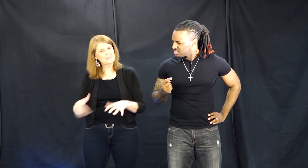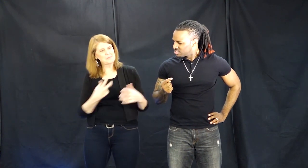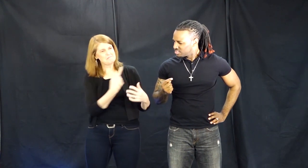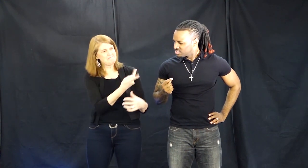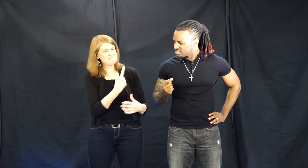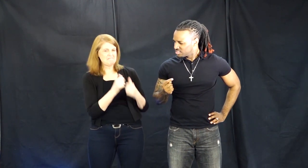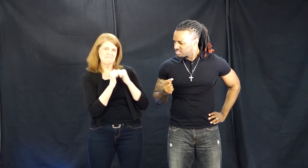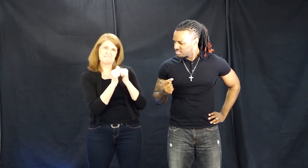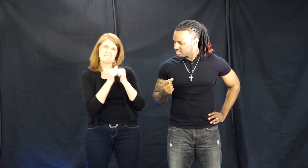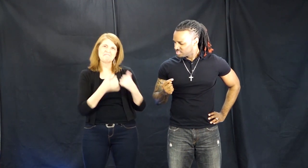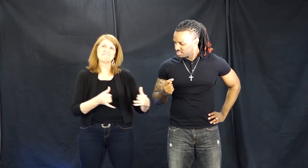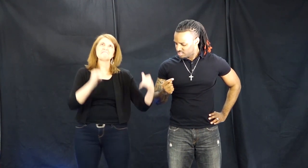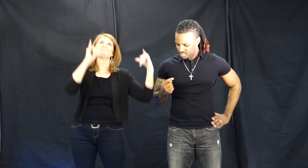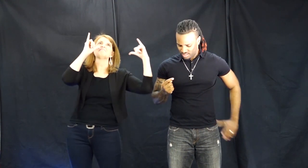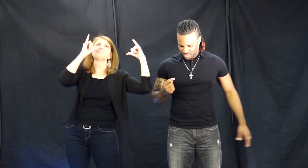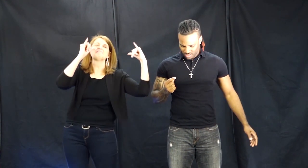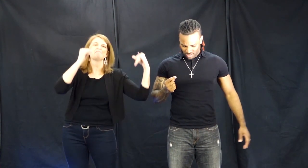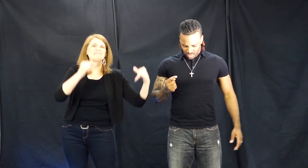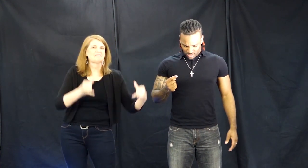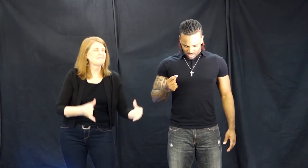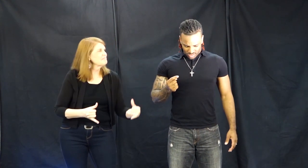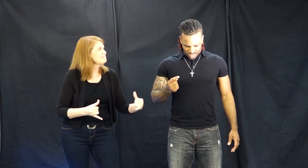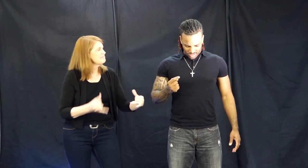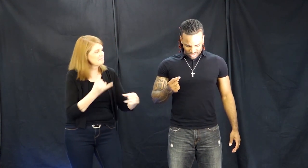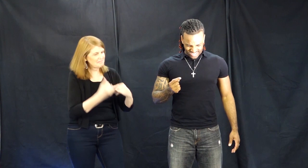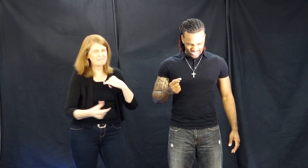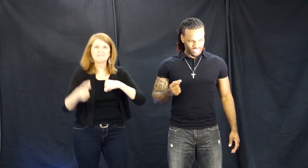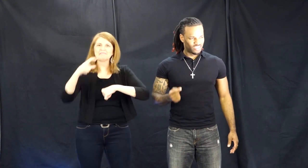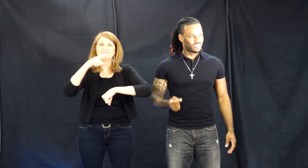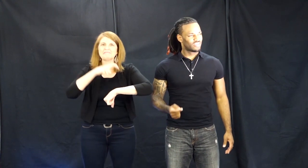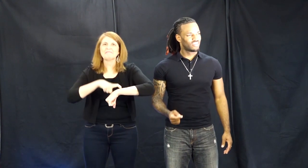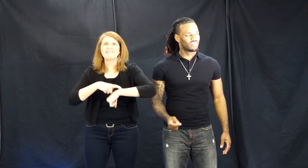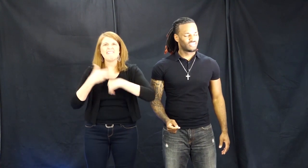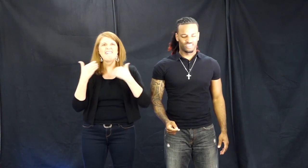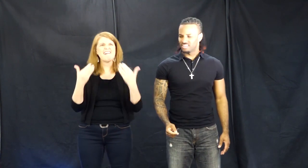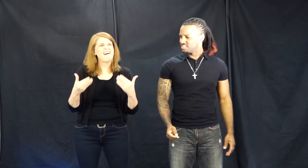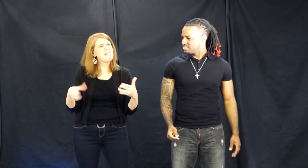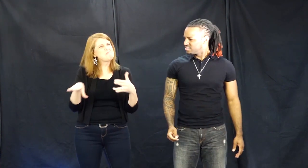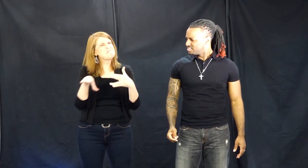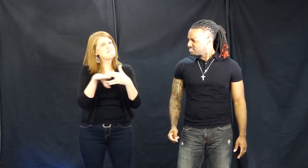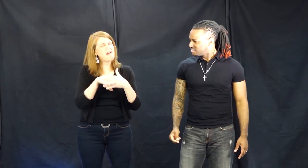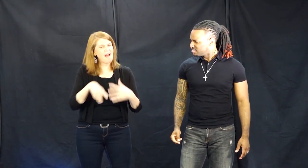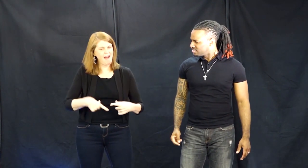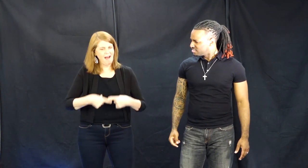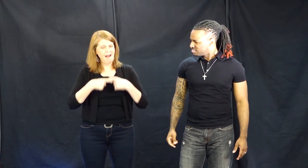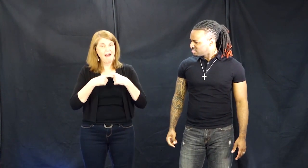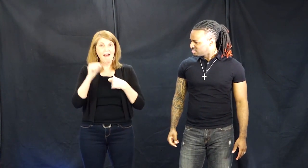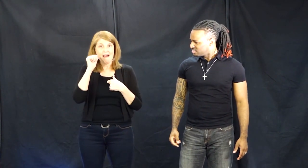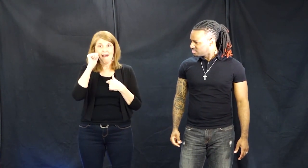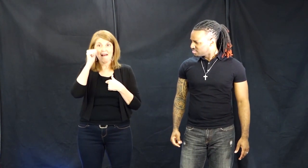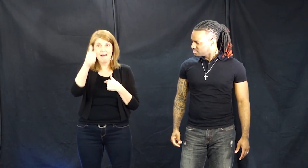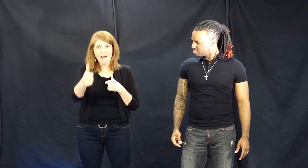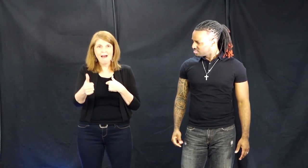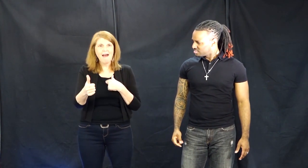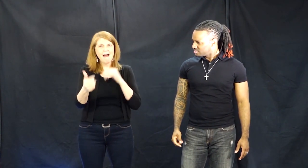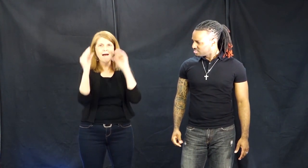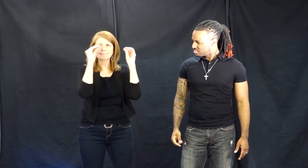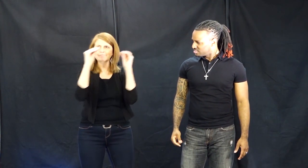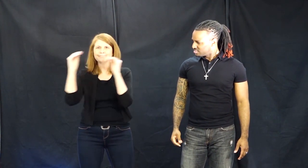one last time. Let's take a break tonight, and then we'll teach him how to say goodbye. To